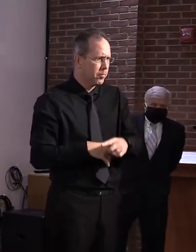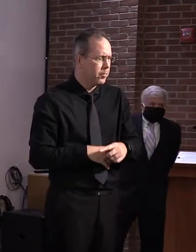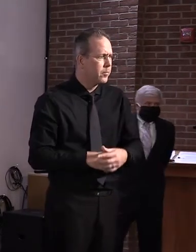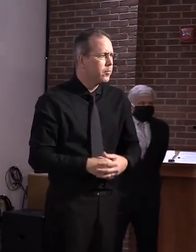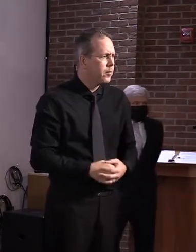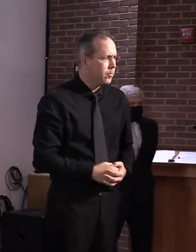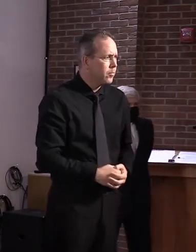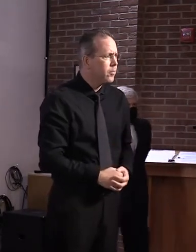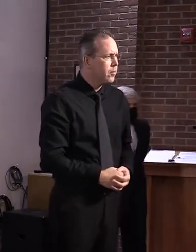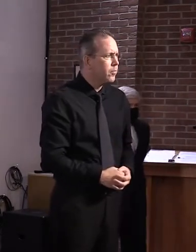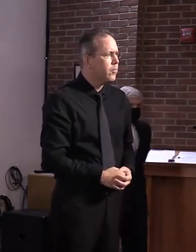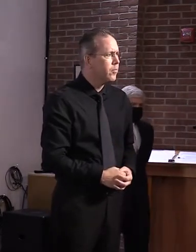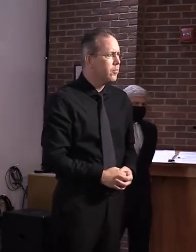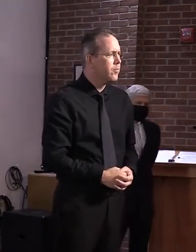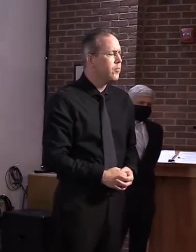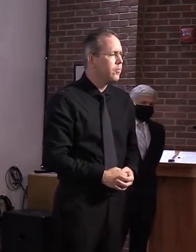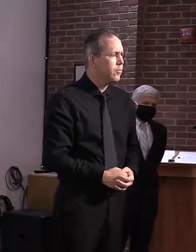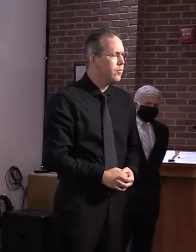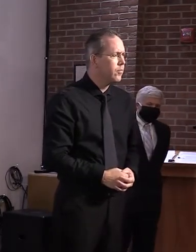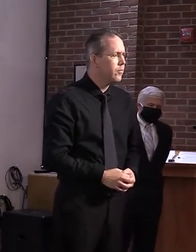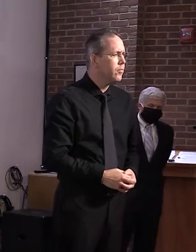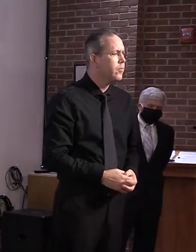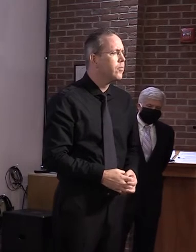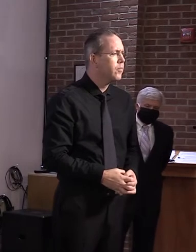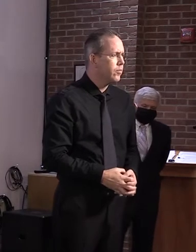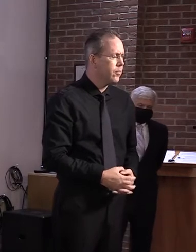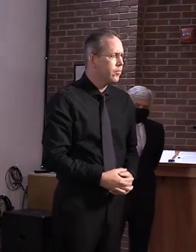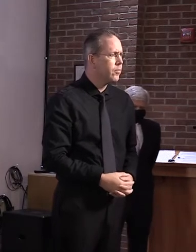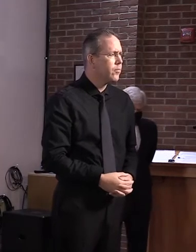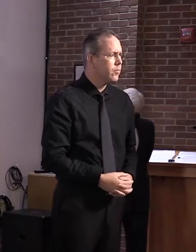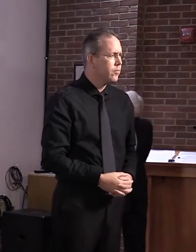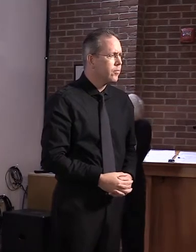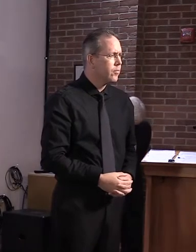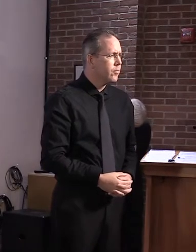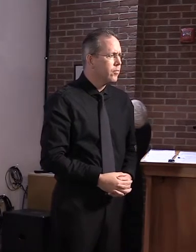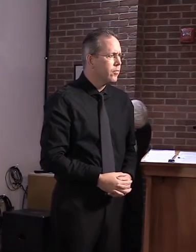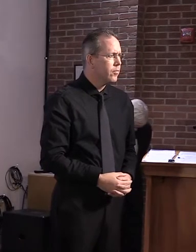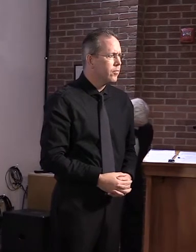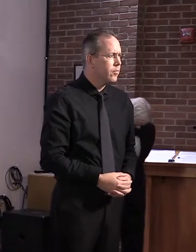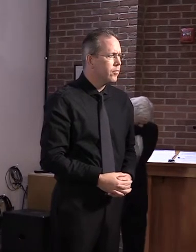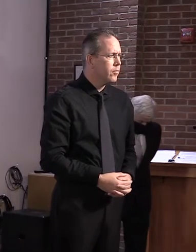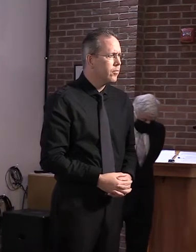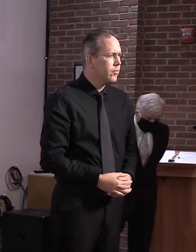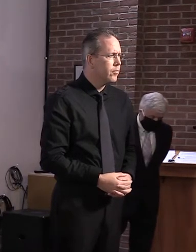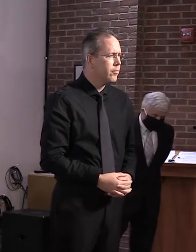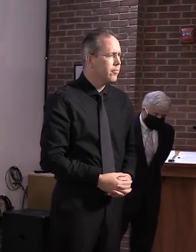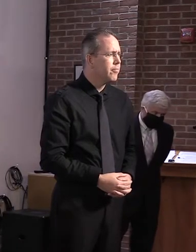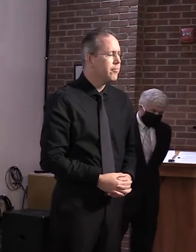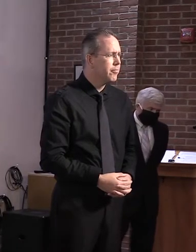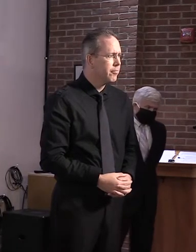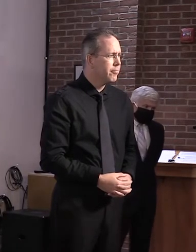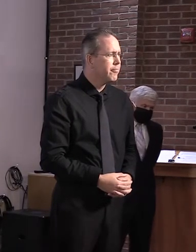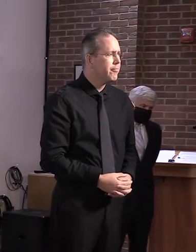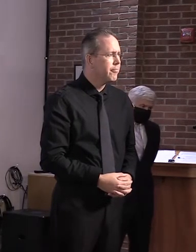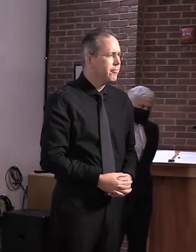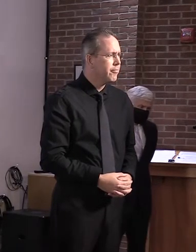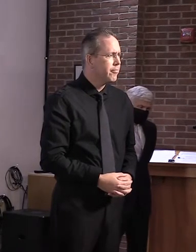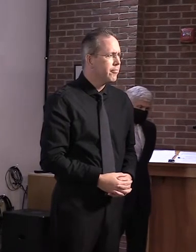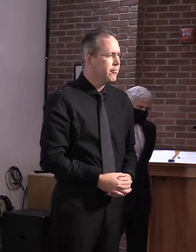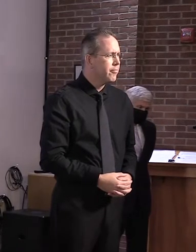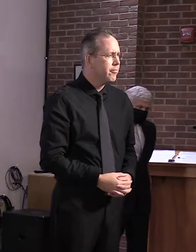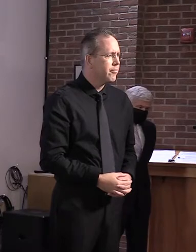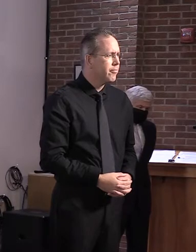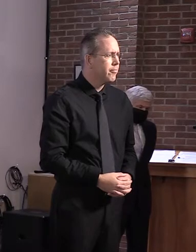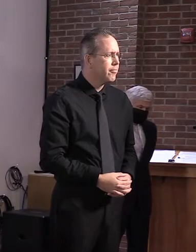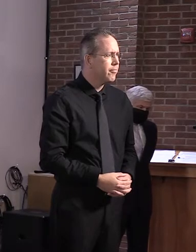have moved back to the city, to Burlington, currently are not following these guidelines, but I'm just wondering how quickly you